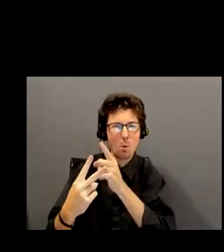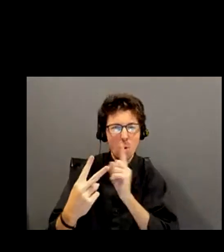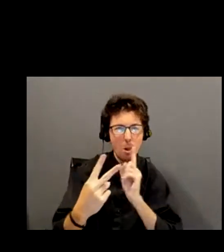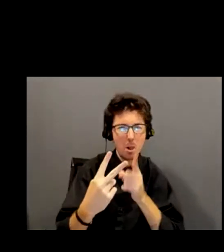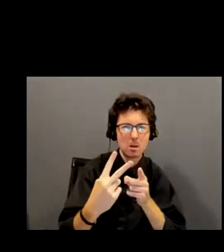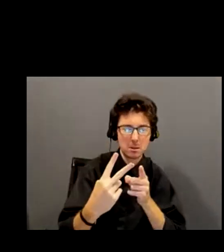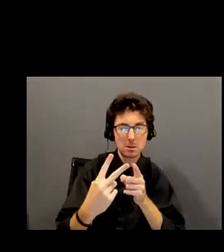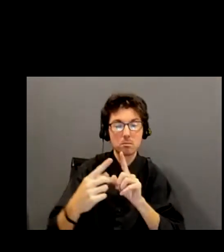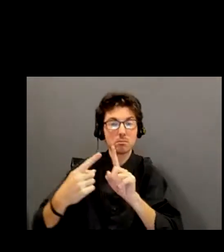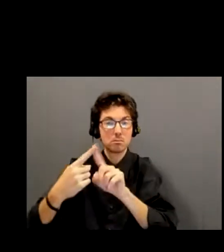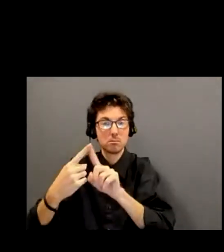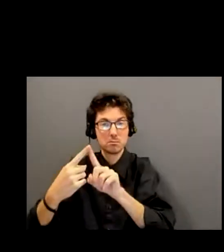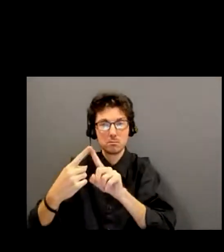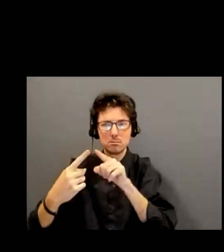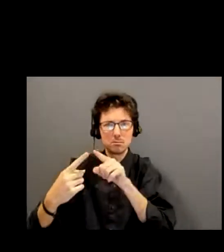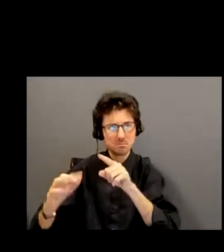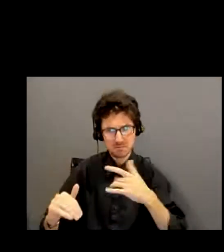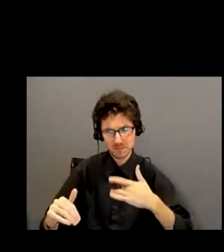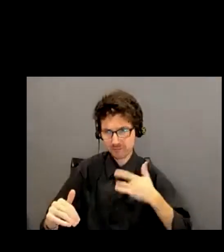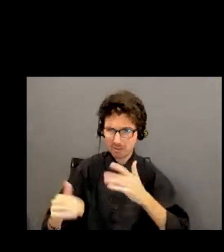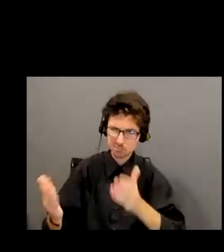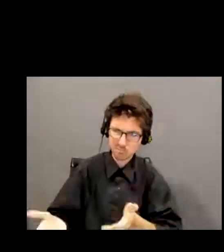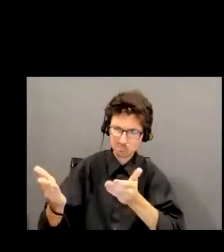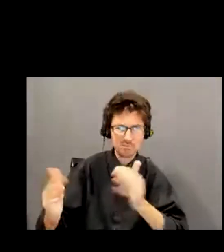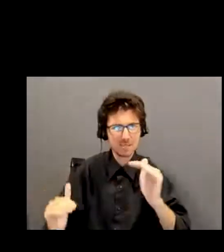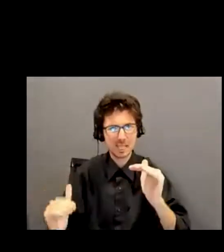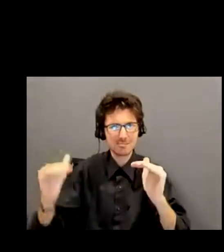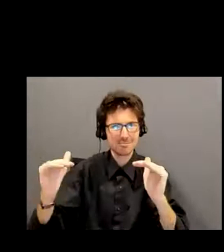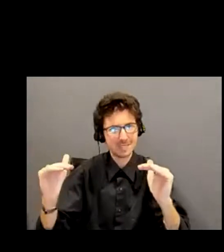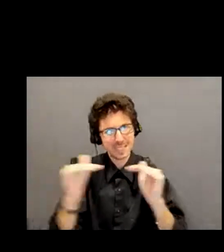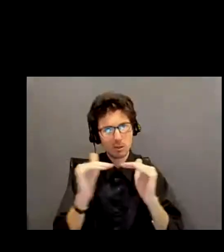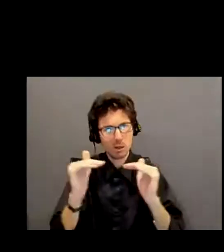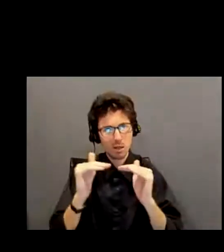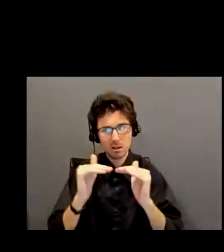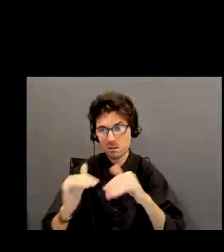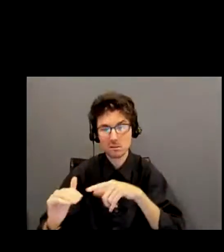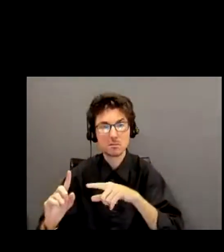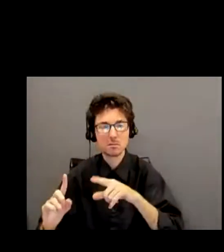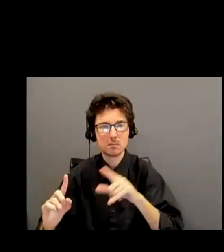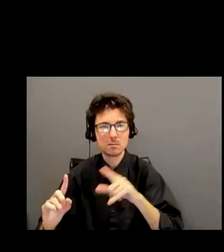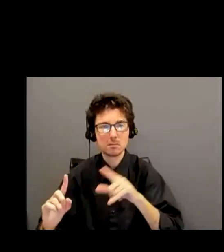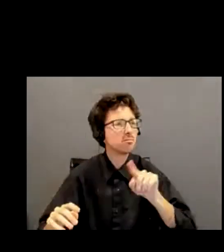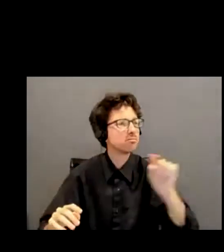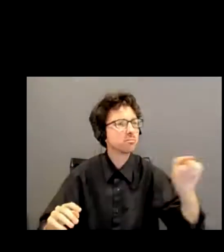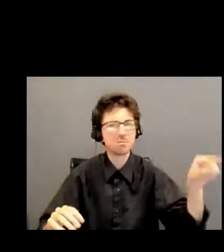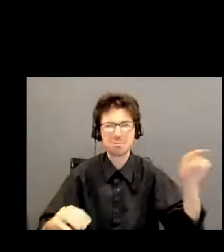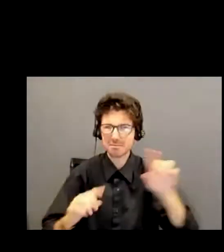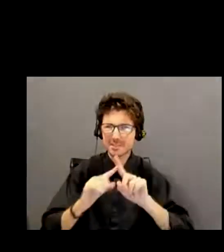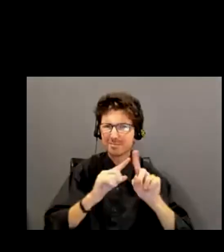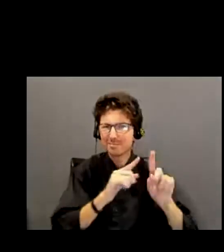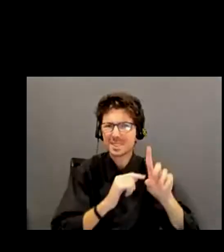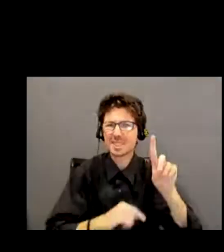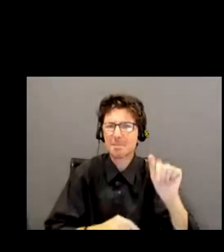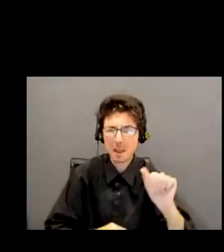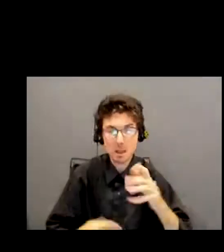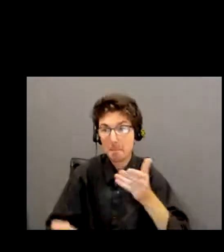to feel like they're equal. All the people around them, everybody has a different kind of disability. Some of the kids who might be